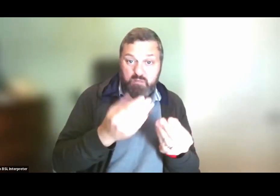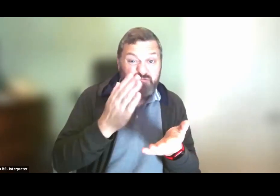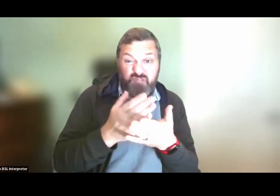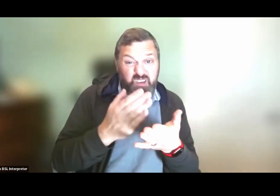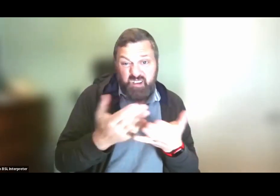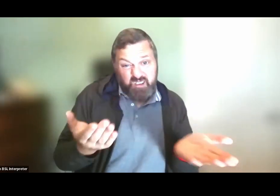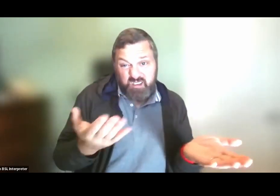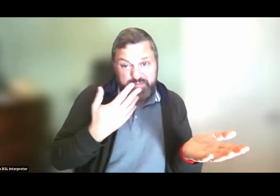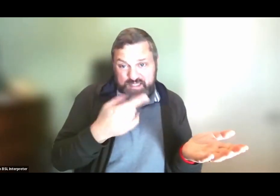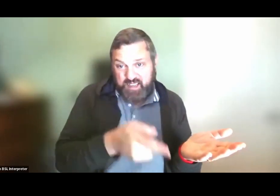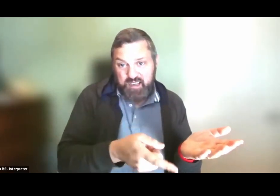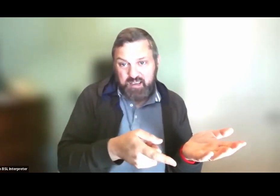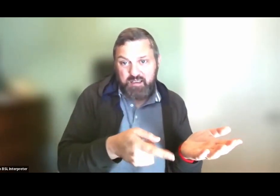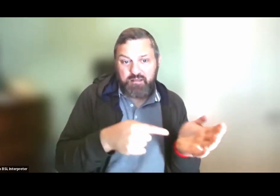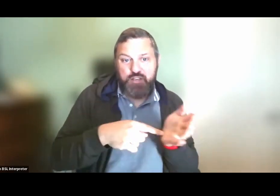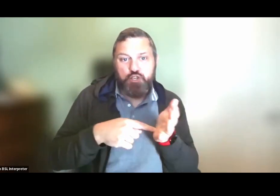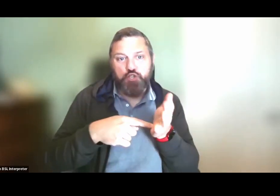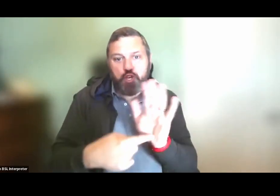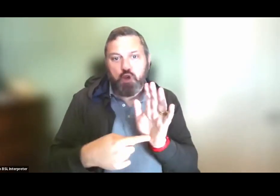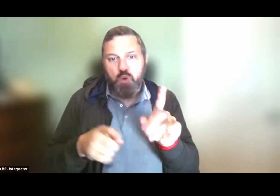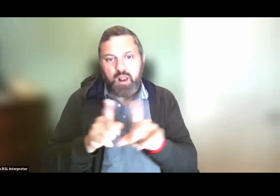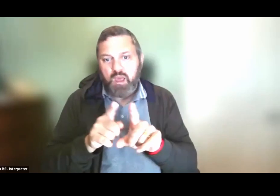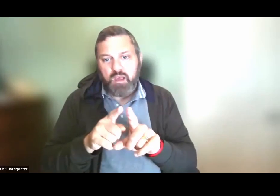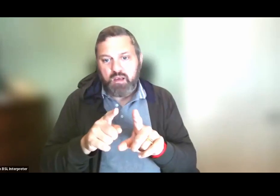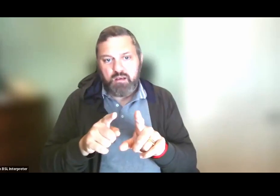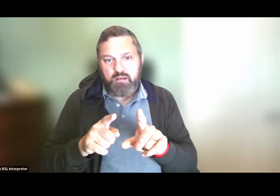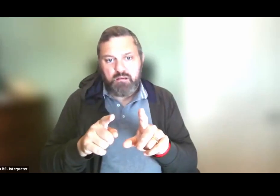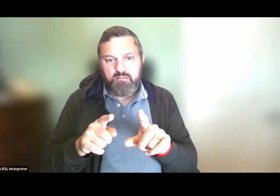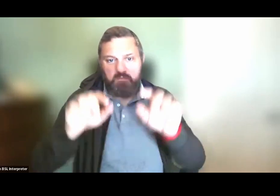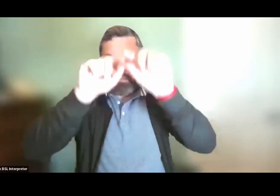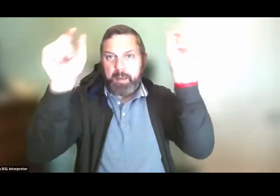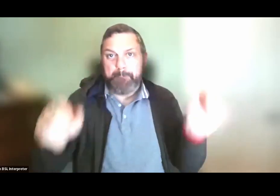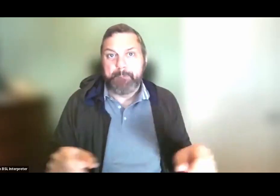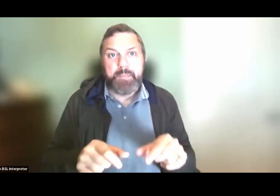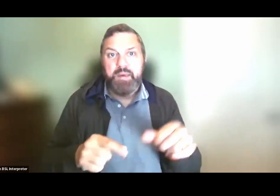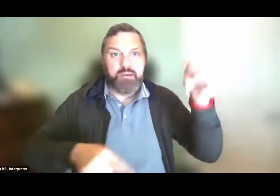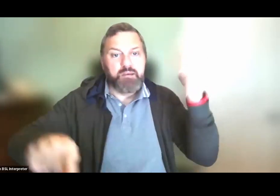ultimately presents the economy as if it's a piece of perpetual piping,